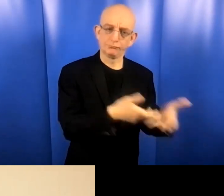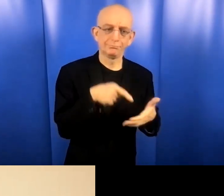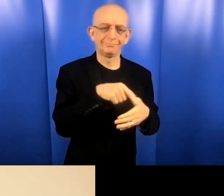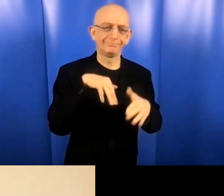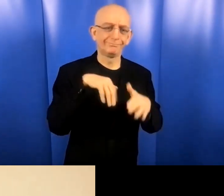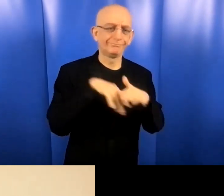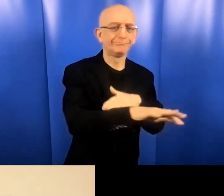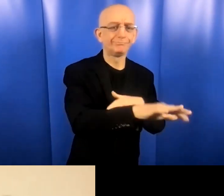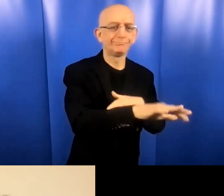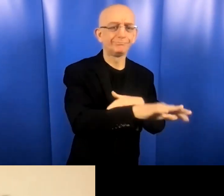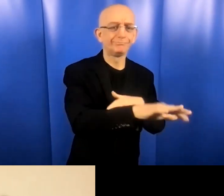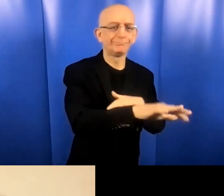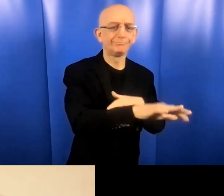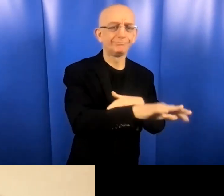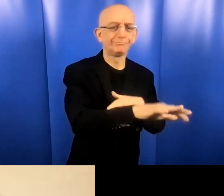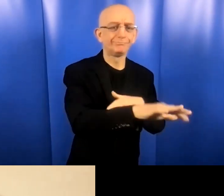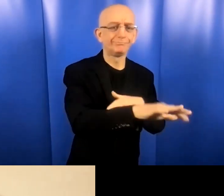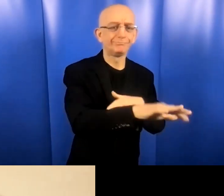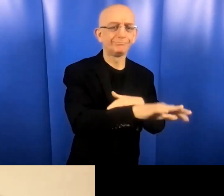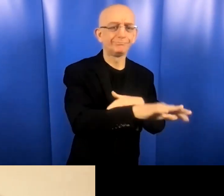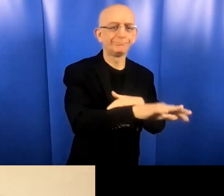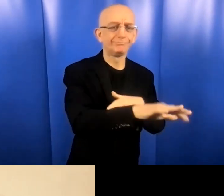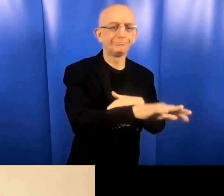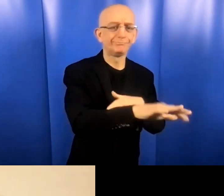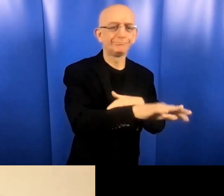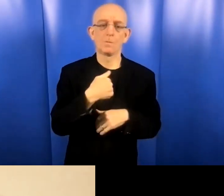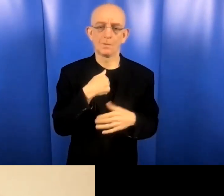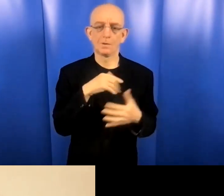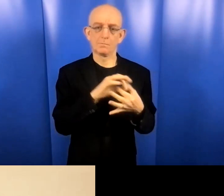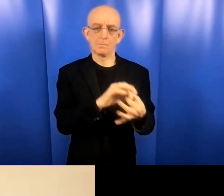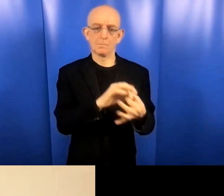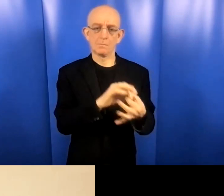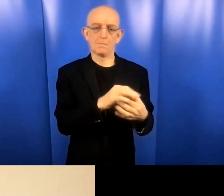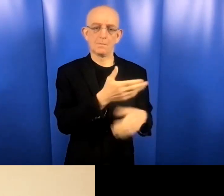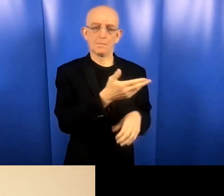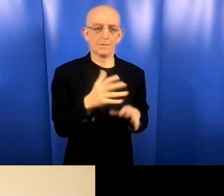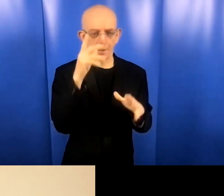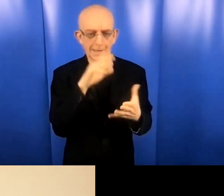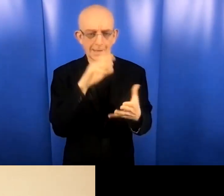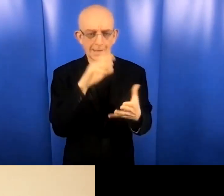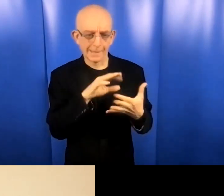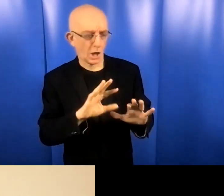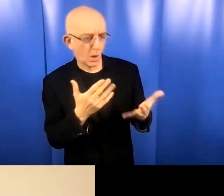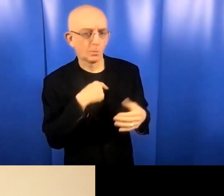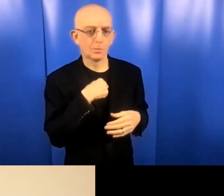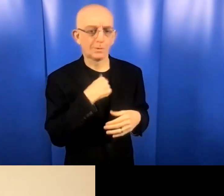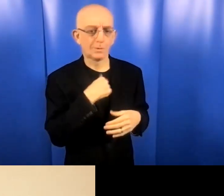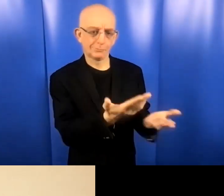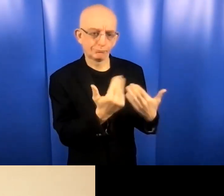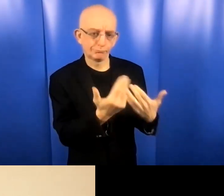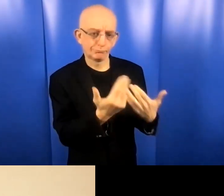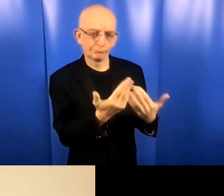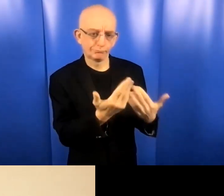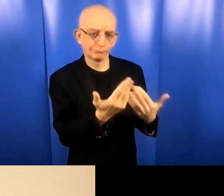on the grassroots level, one of the things that we highlight is about the inclusion, intersectionality, and human